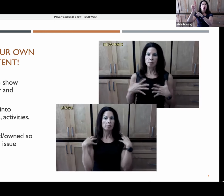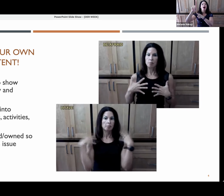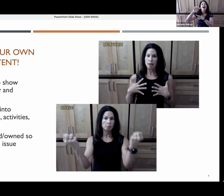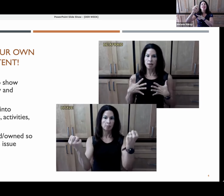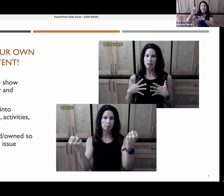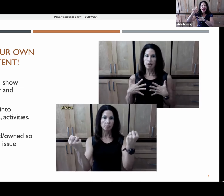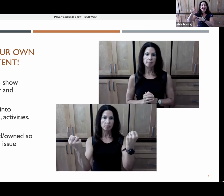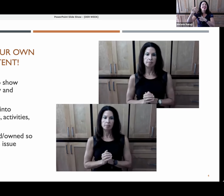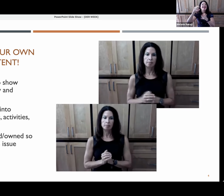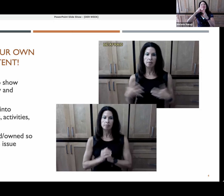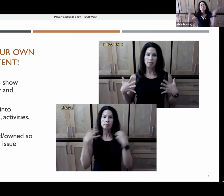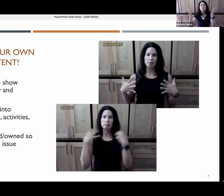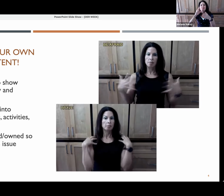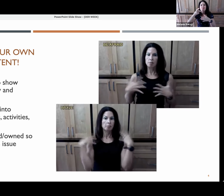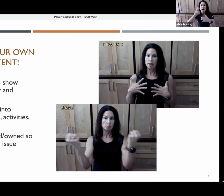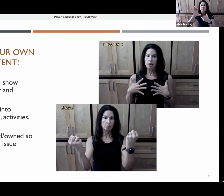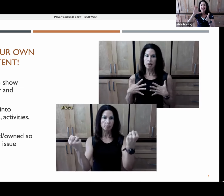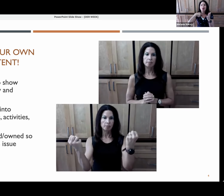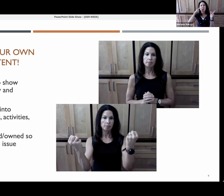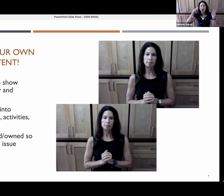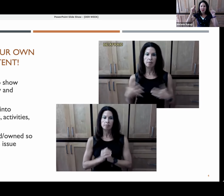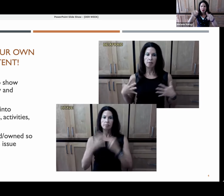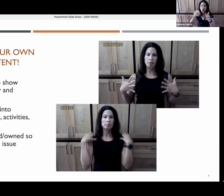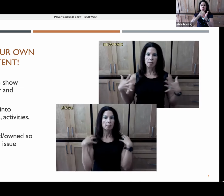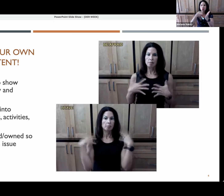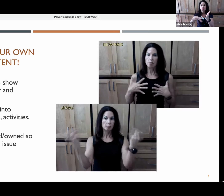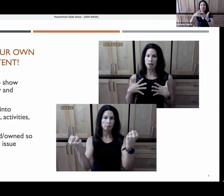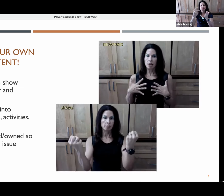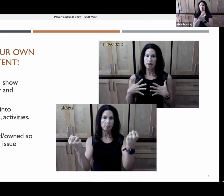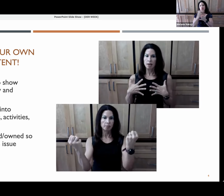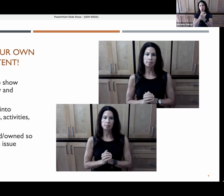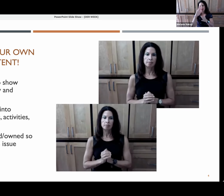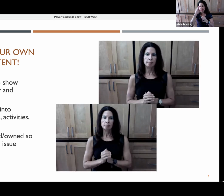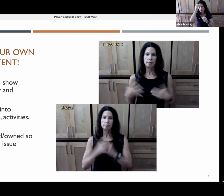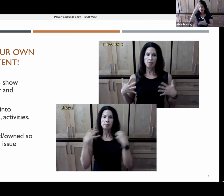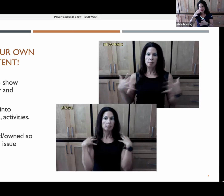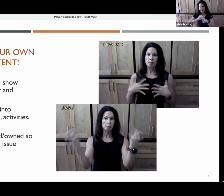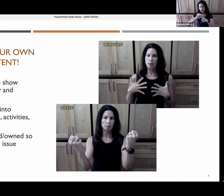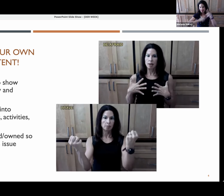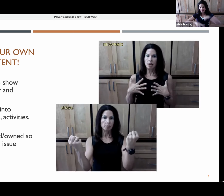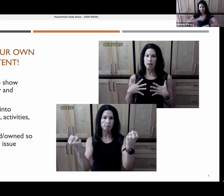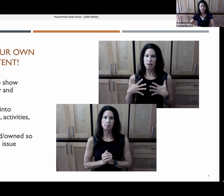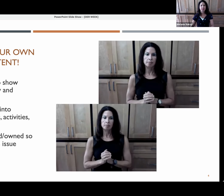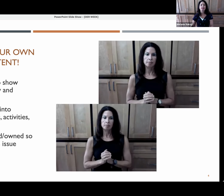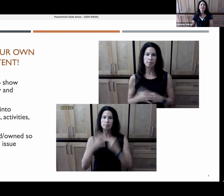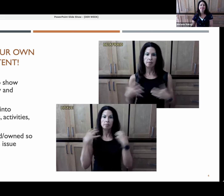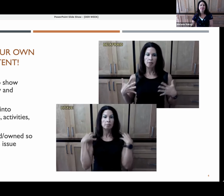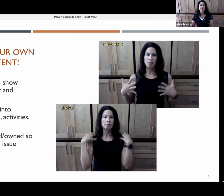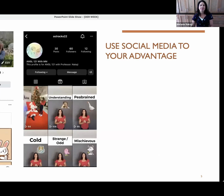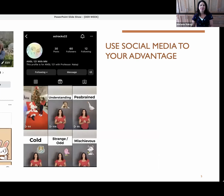sharing the OER material with the general public, and students are able to review that information and